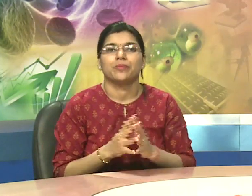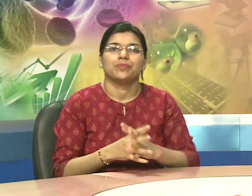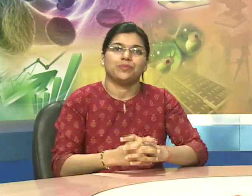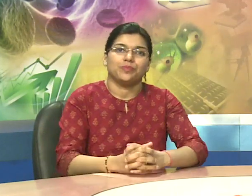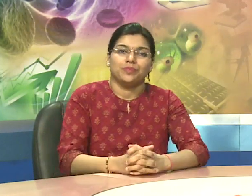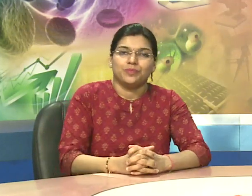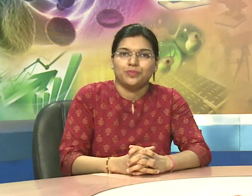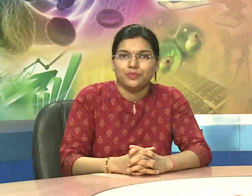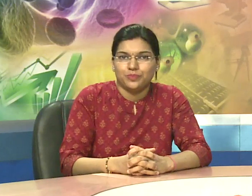route.